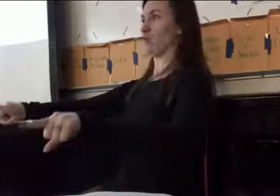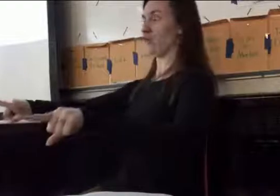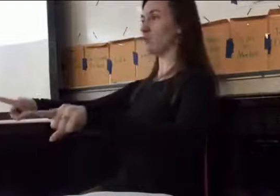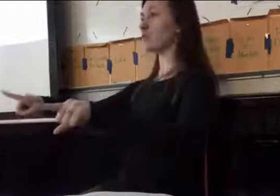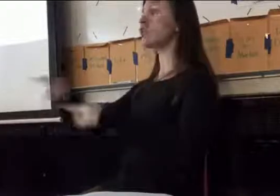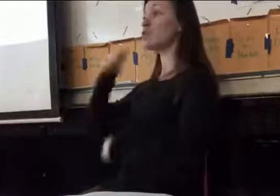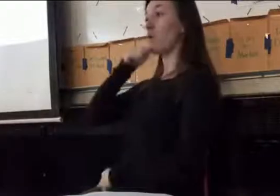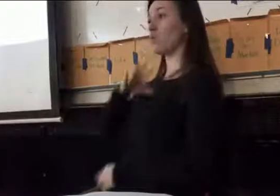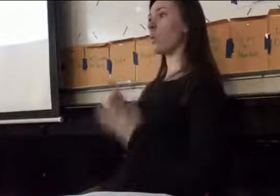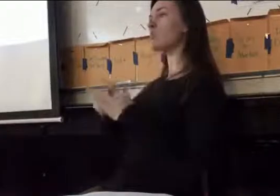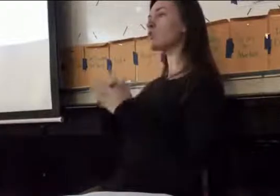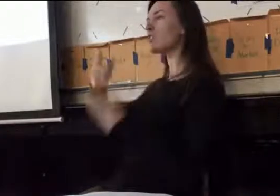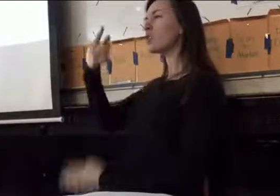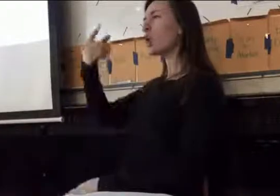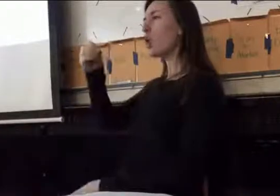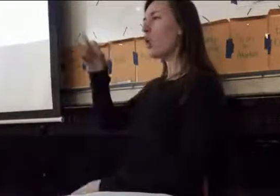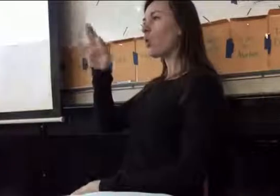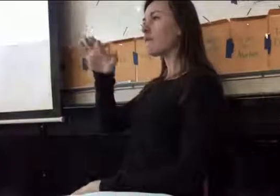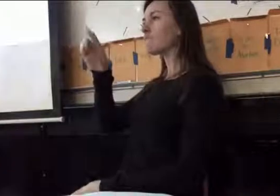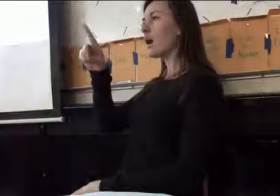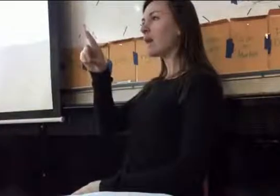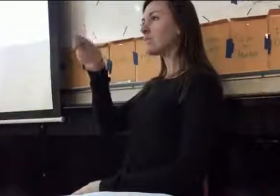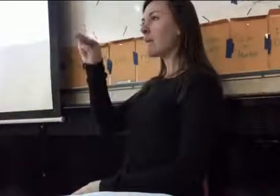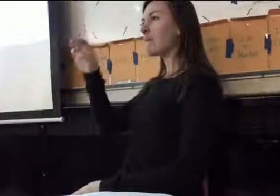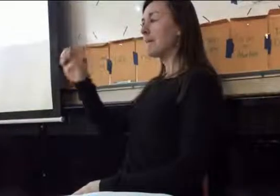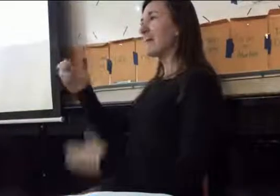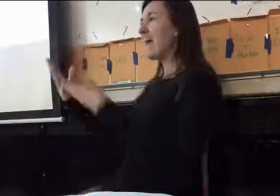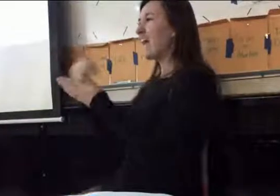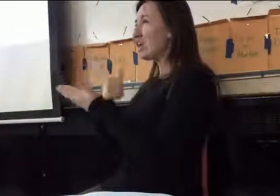and in only 3 weeks, they make